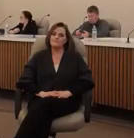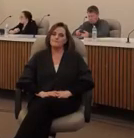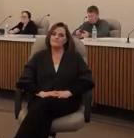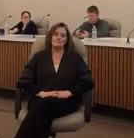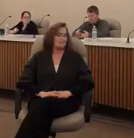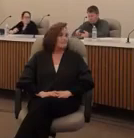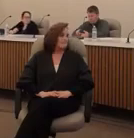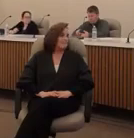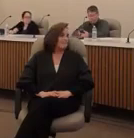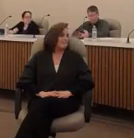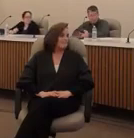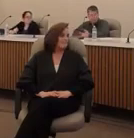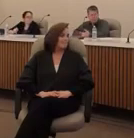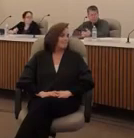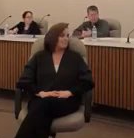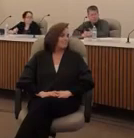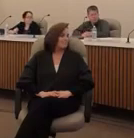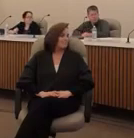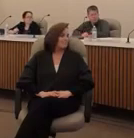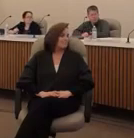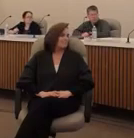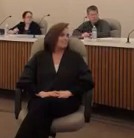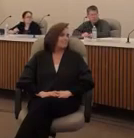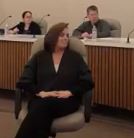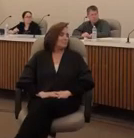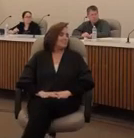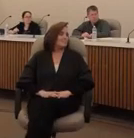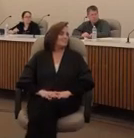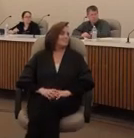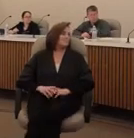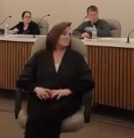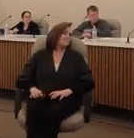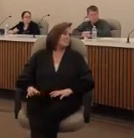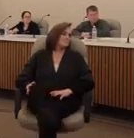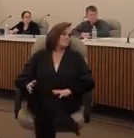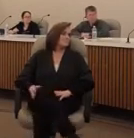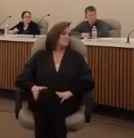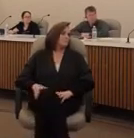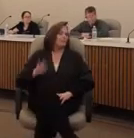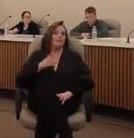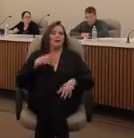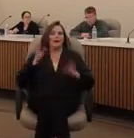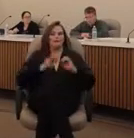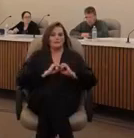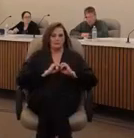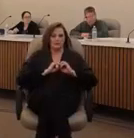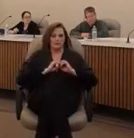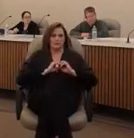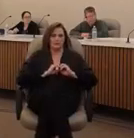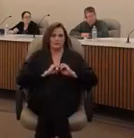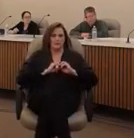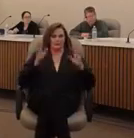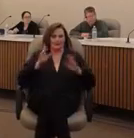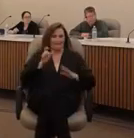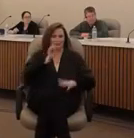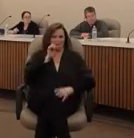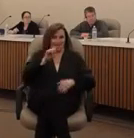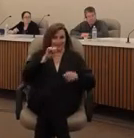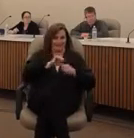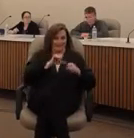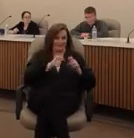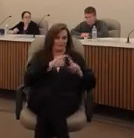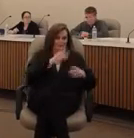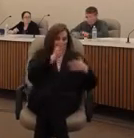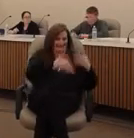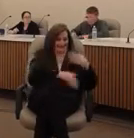Are you ready for questions from the Sure. Facebook? Go ahead. I have some clarification that there hasn't been gas from the end of